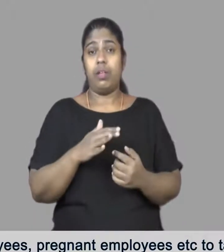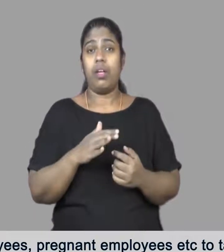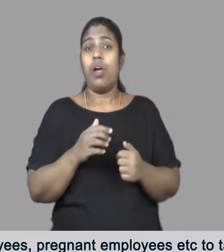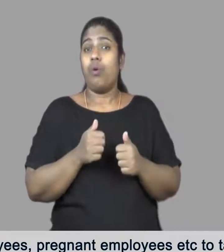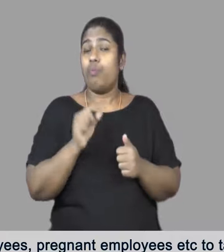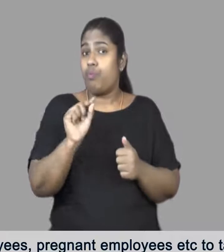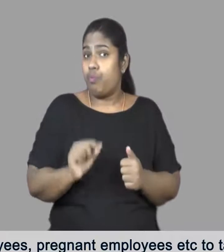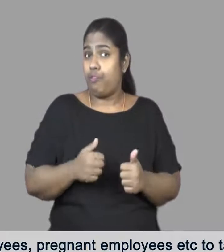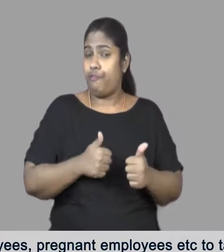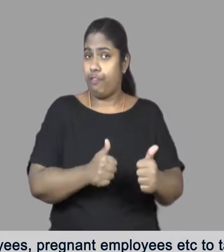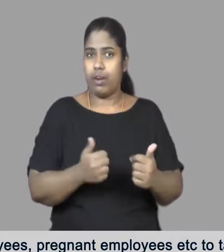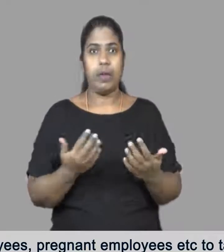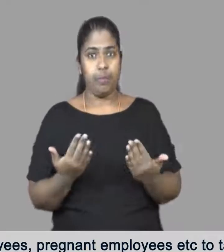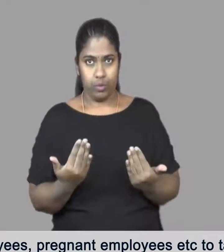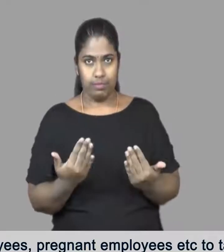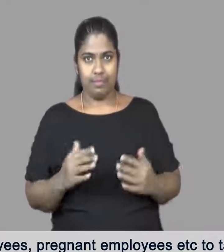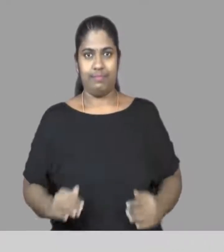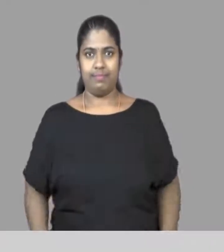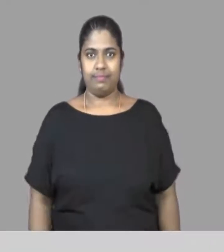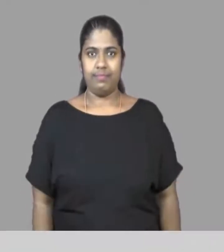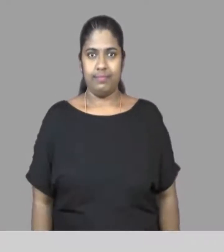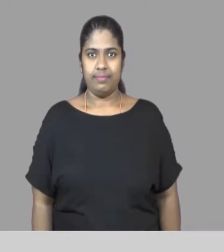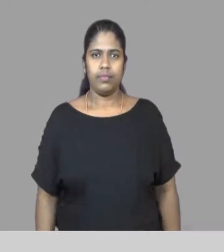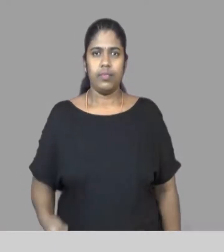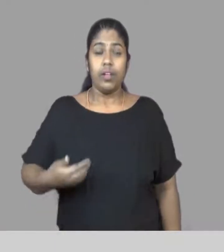facilitated as feasible.